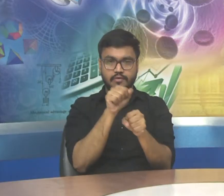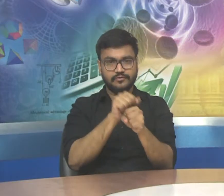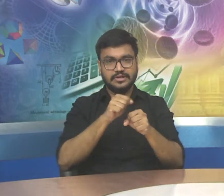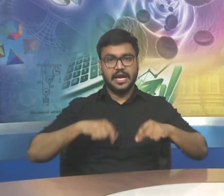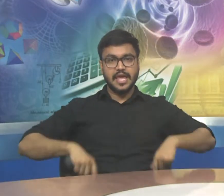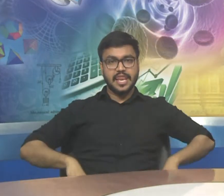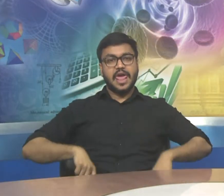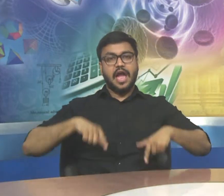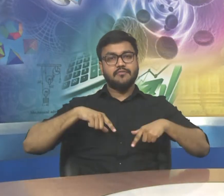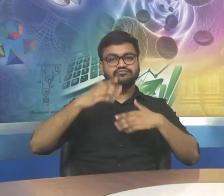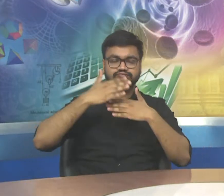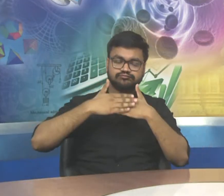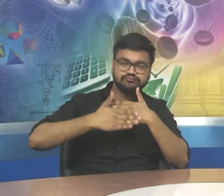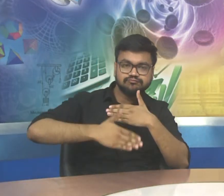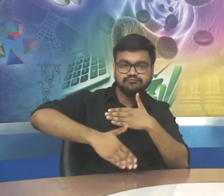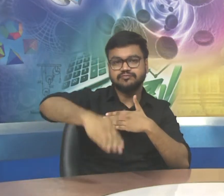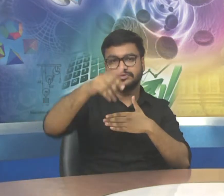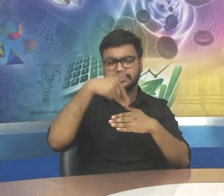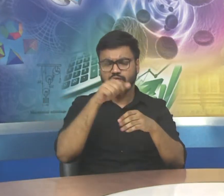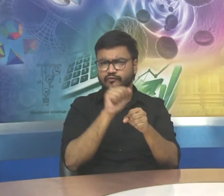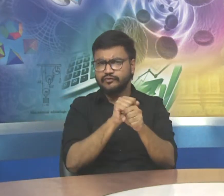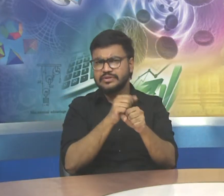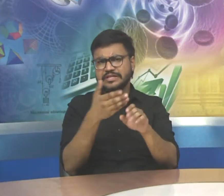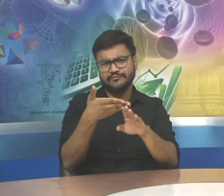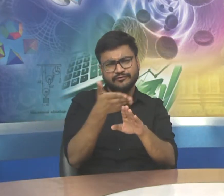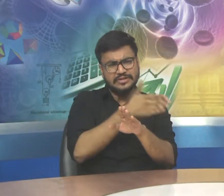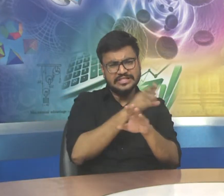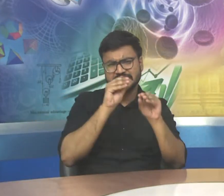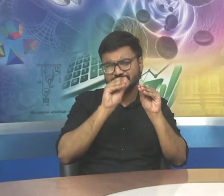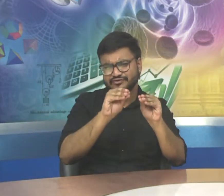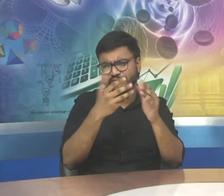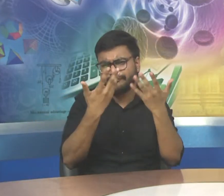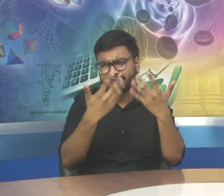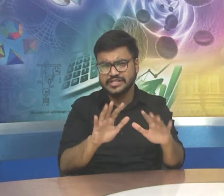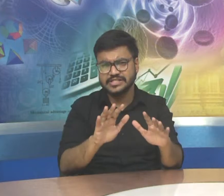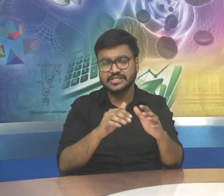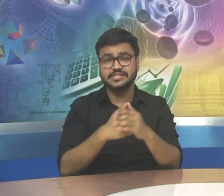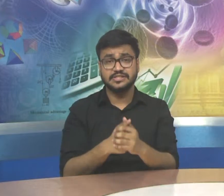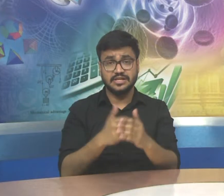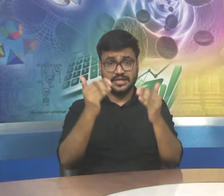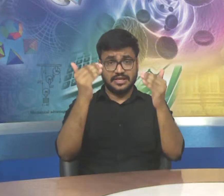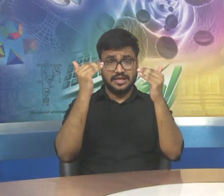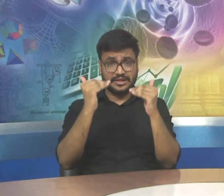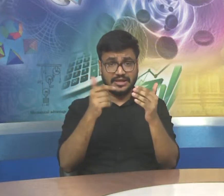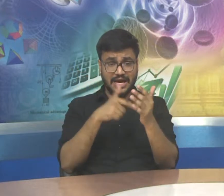And also we have seen the examples of work in our daily life,